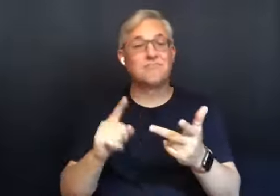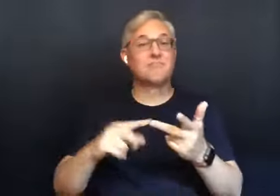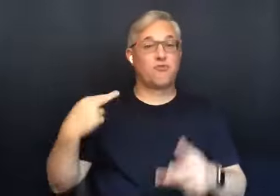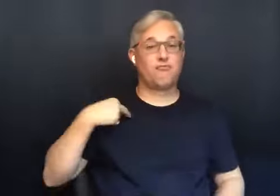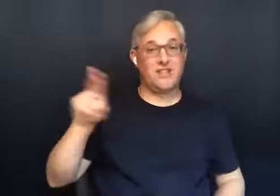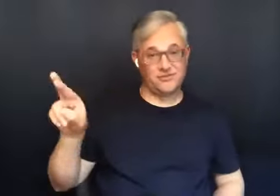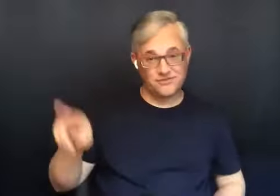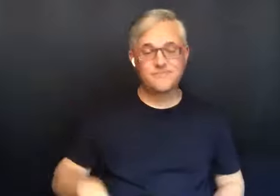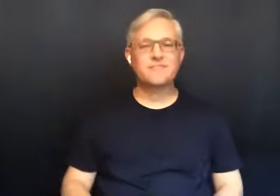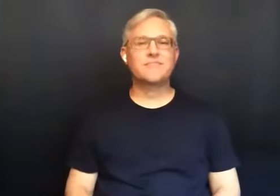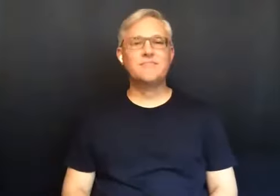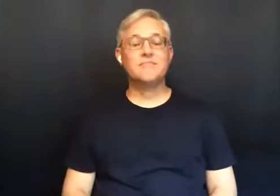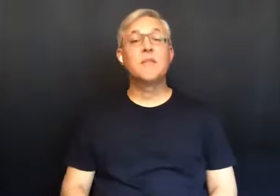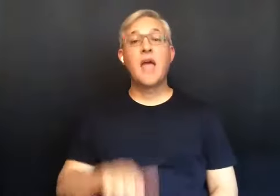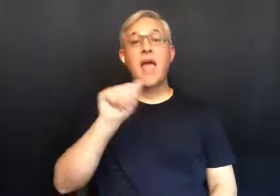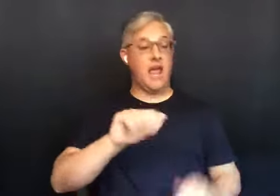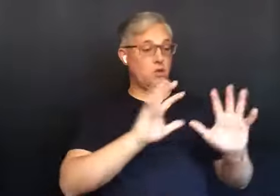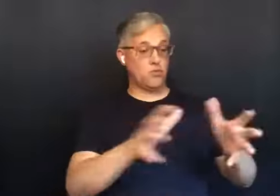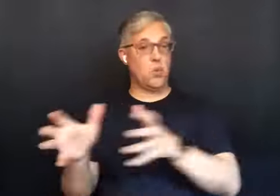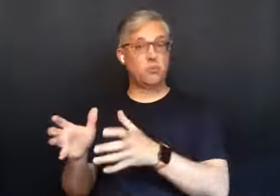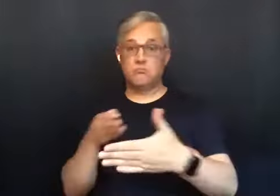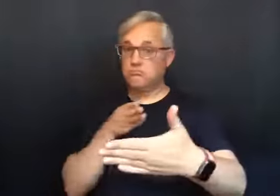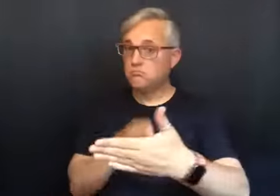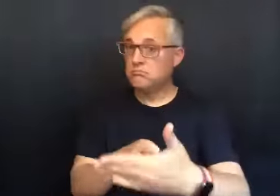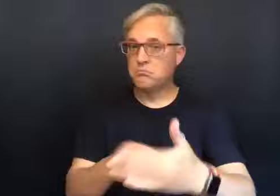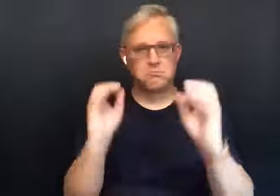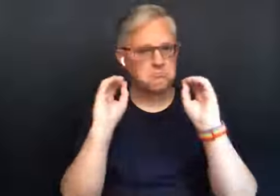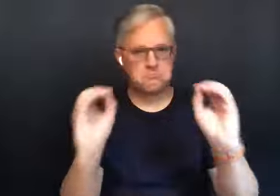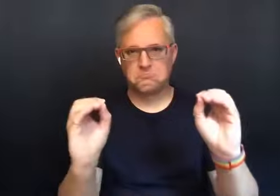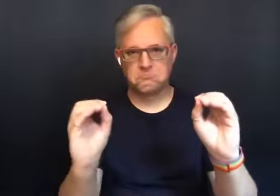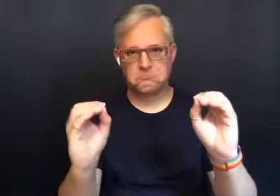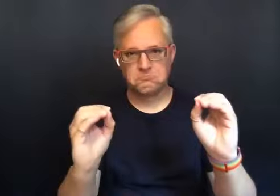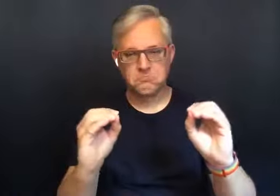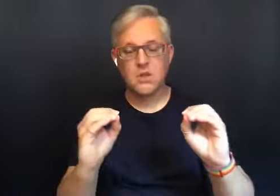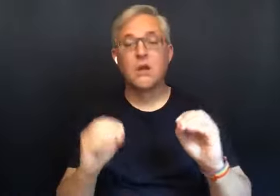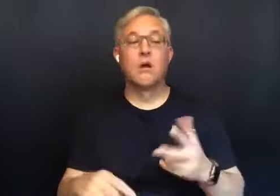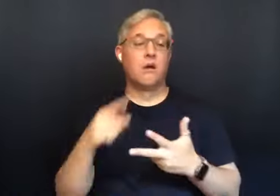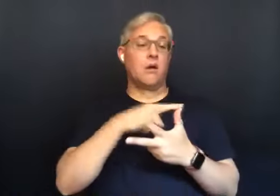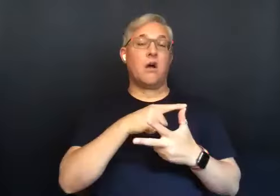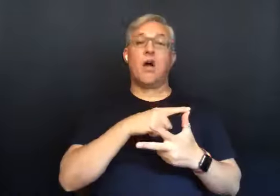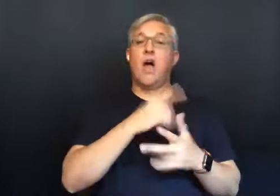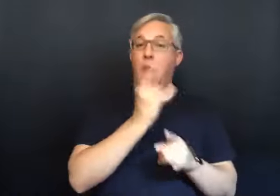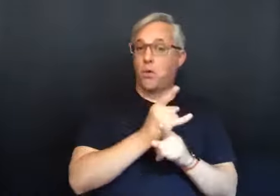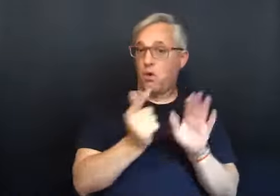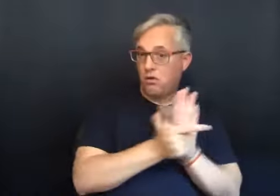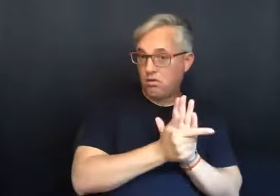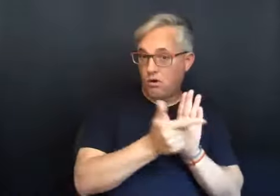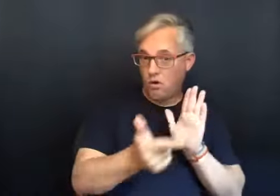of politics, alcohol reform, or sectarian religion. The Alcoholics Anonymous groups oppose no